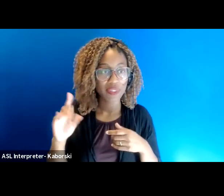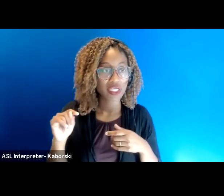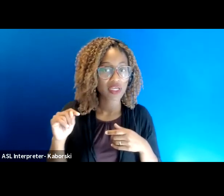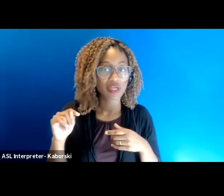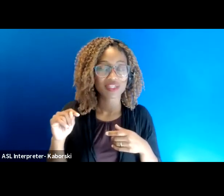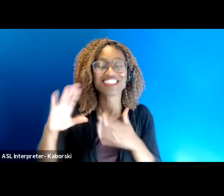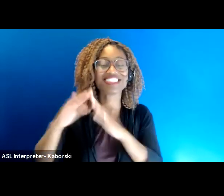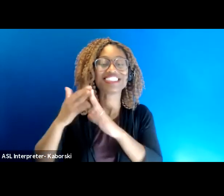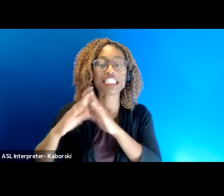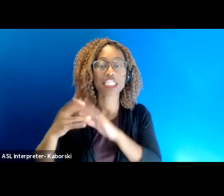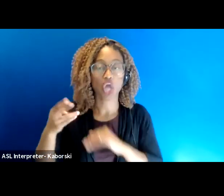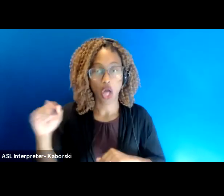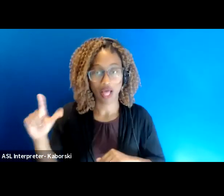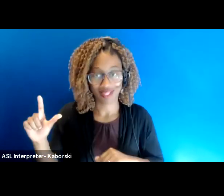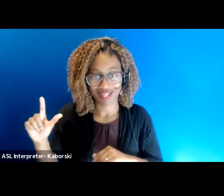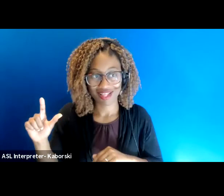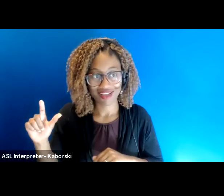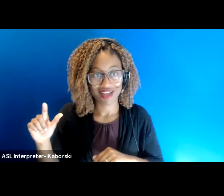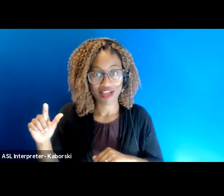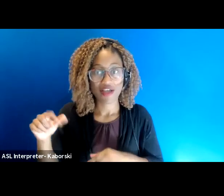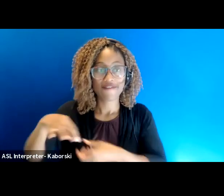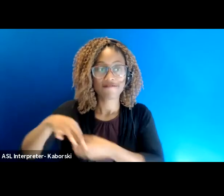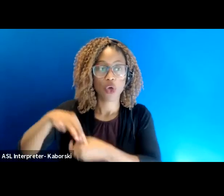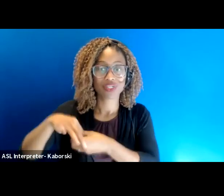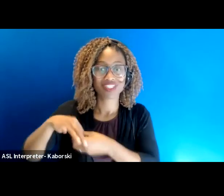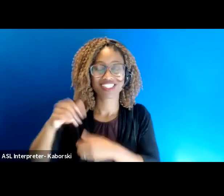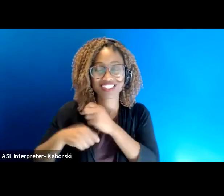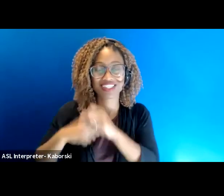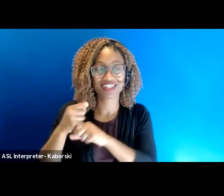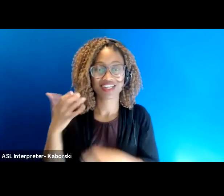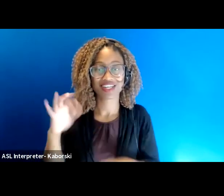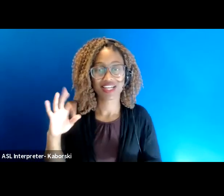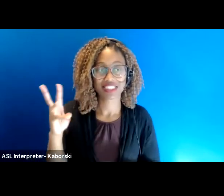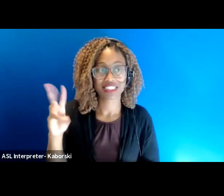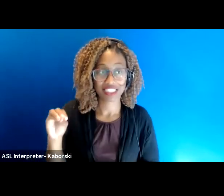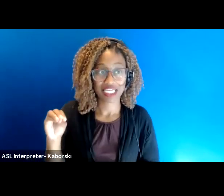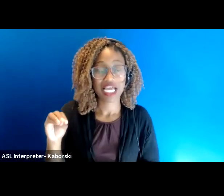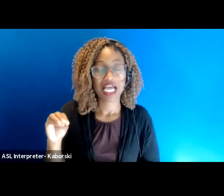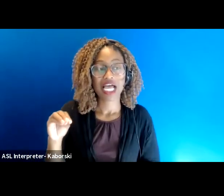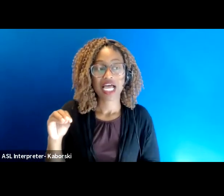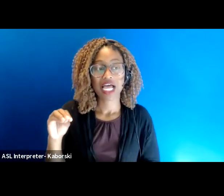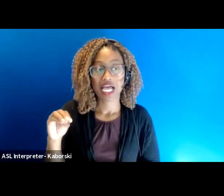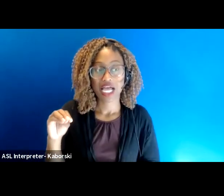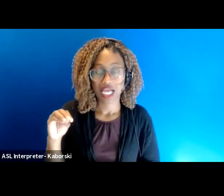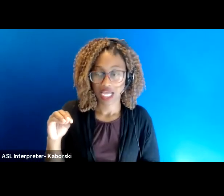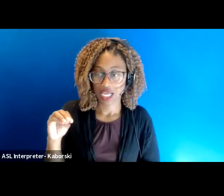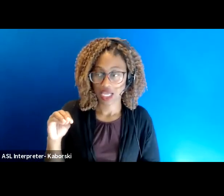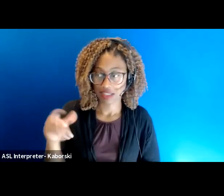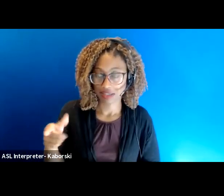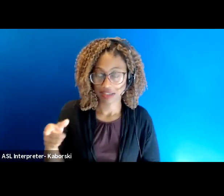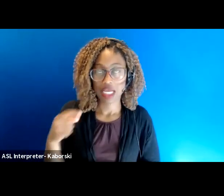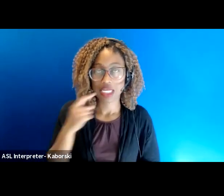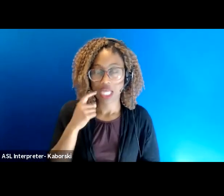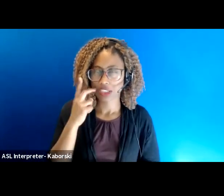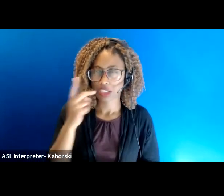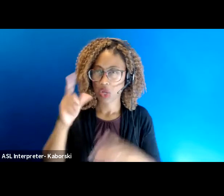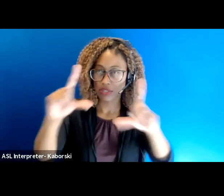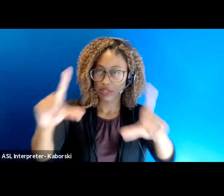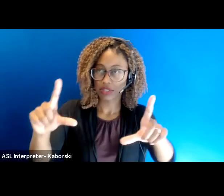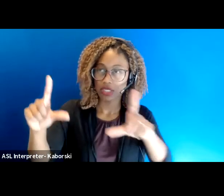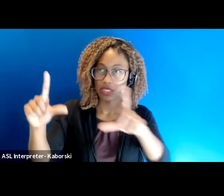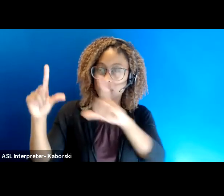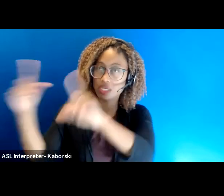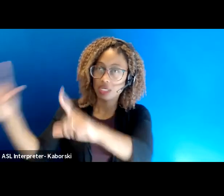city hall. My aunt was voting in 1960, and I saw a sign outside the door that said